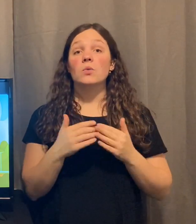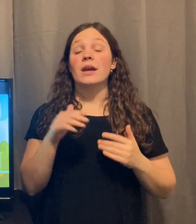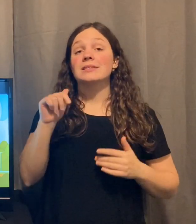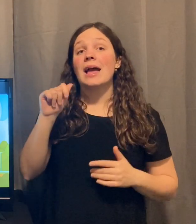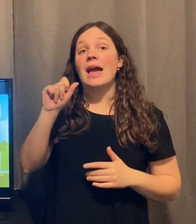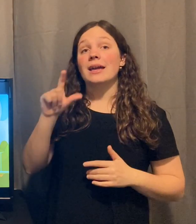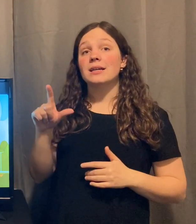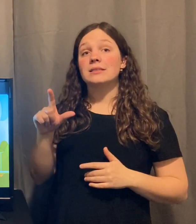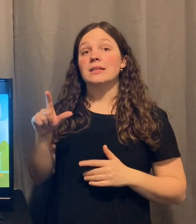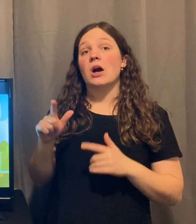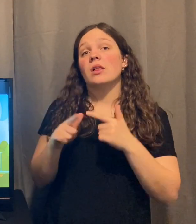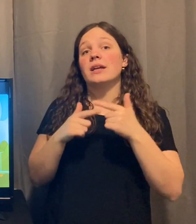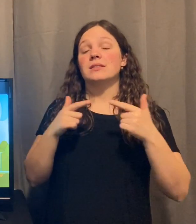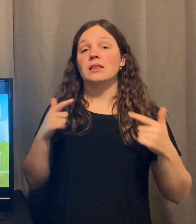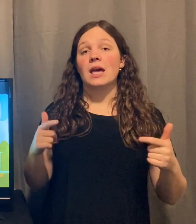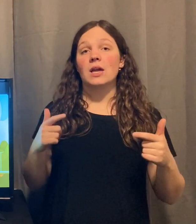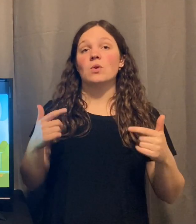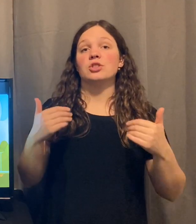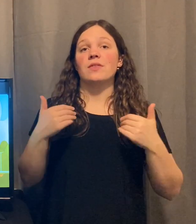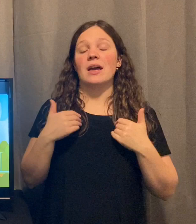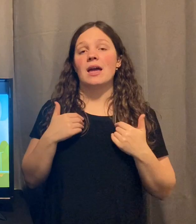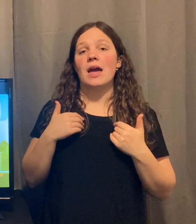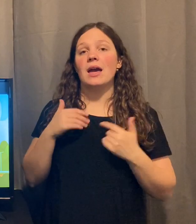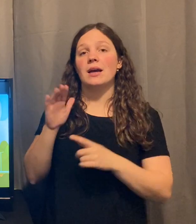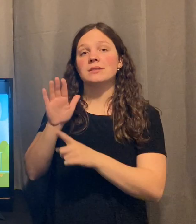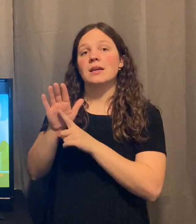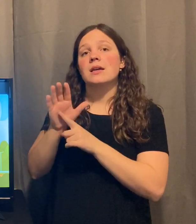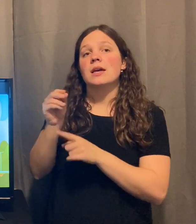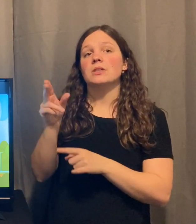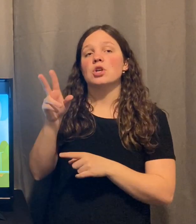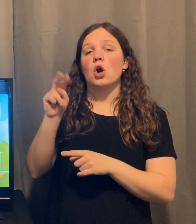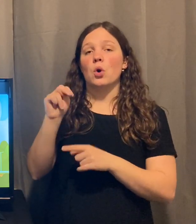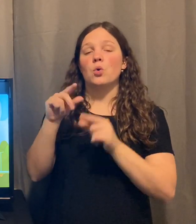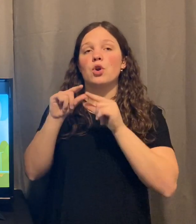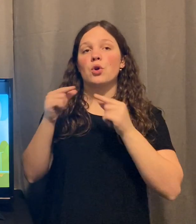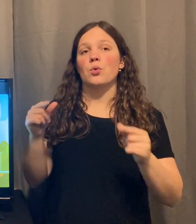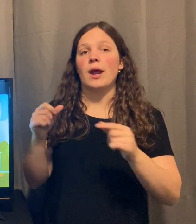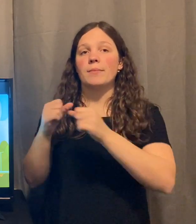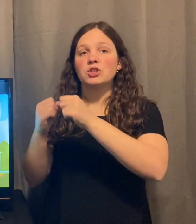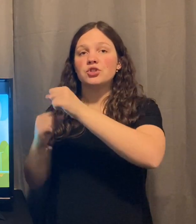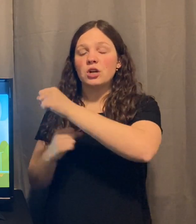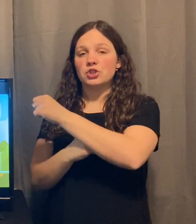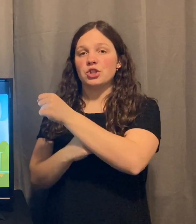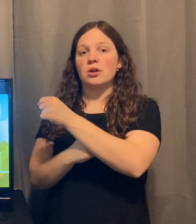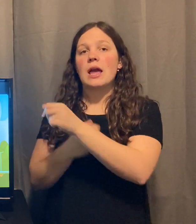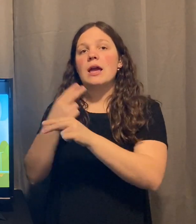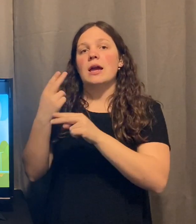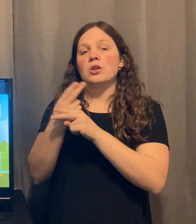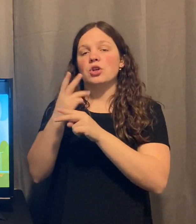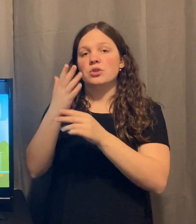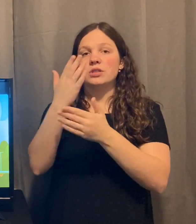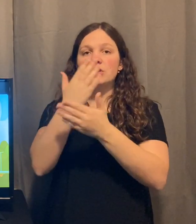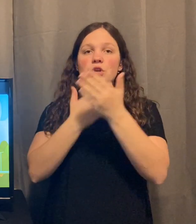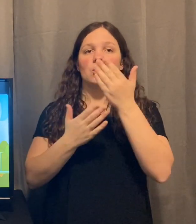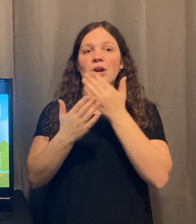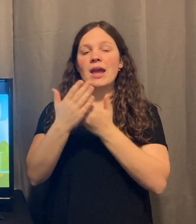Anyways, ASL is a language that has its own grammar structure, and it uses your